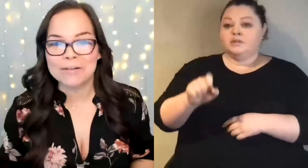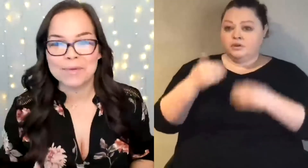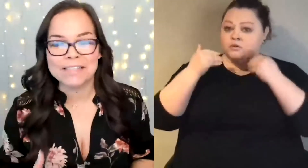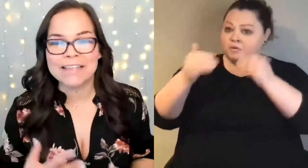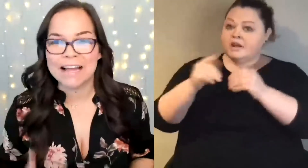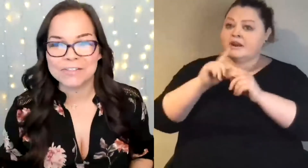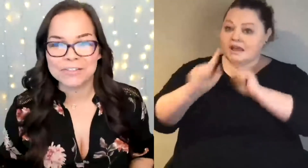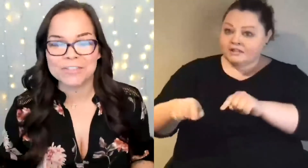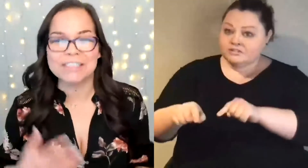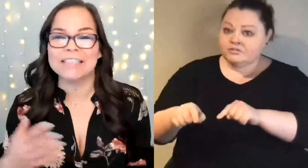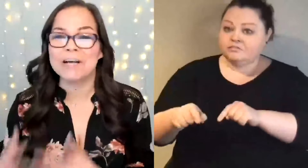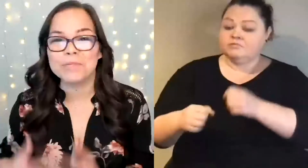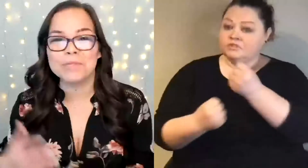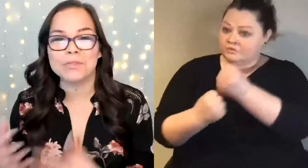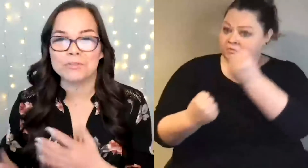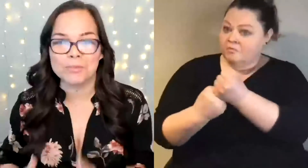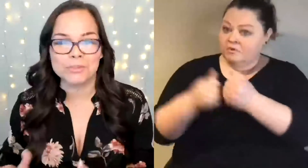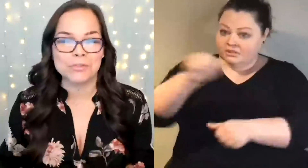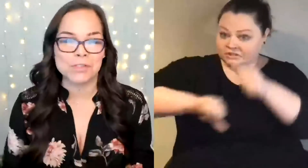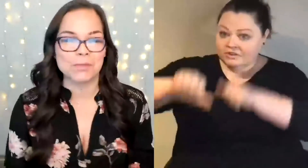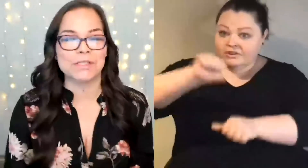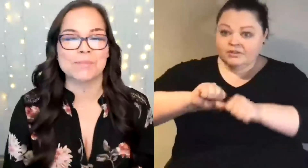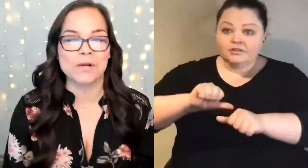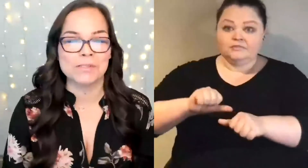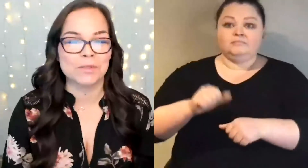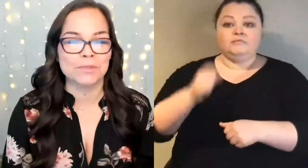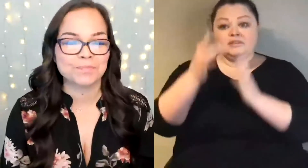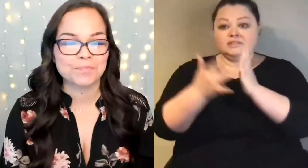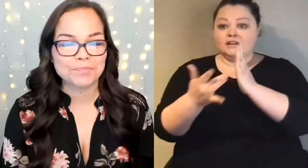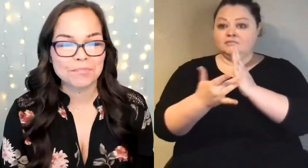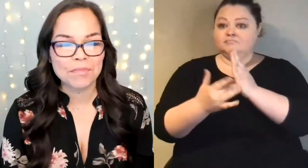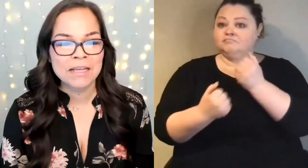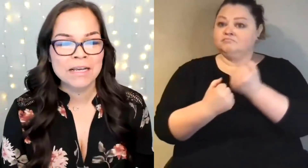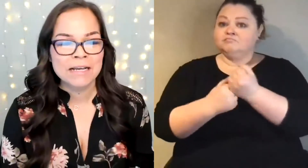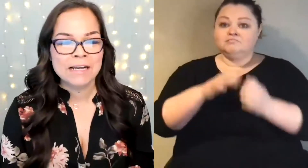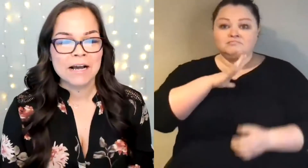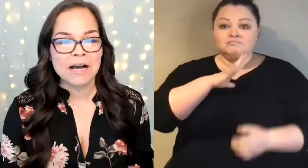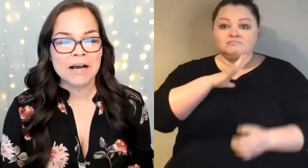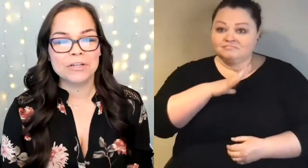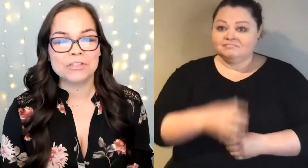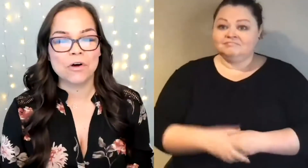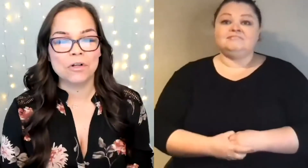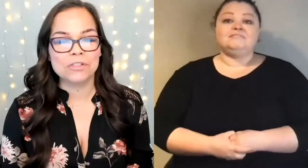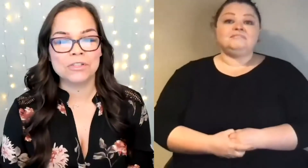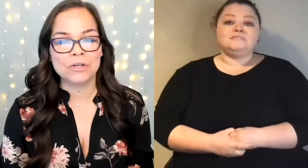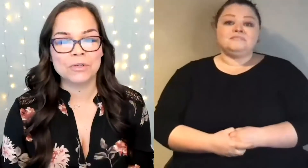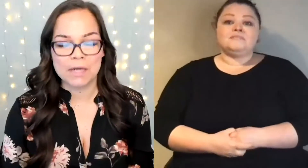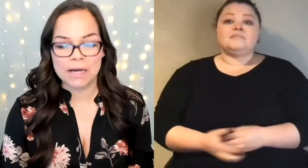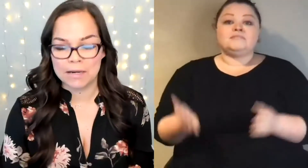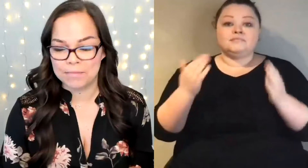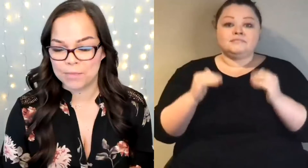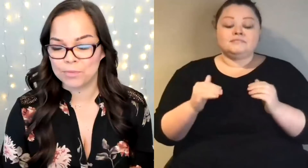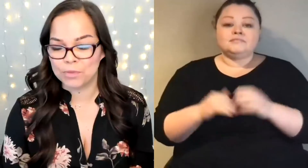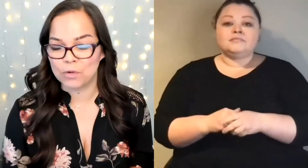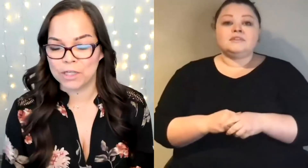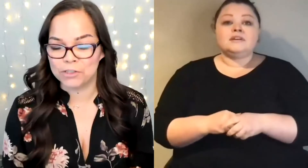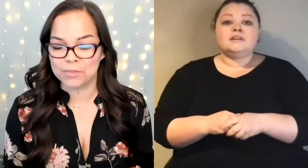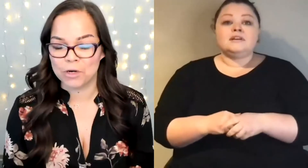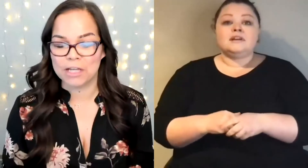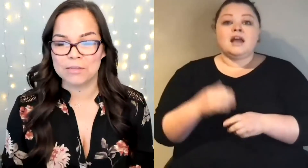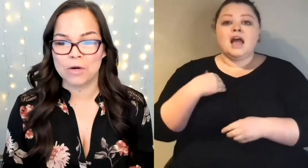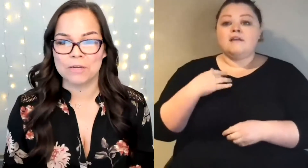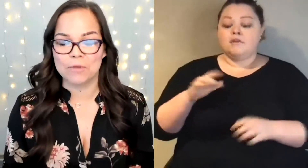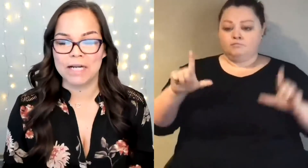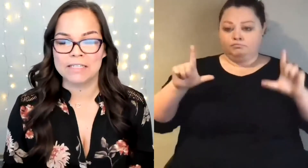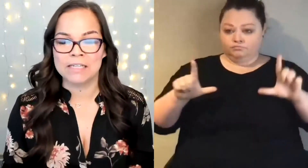please help us answer, to help people troubleshoot as quick as possible. There's also a purple question